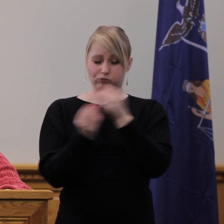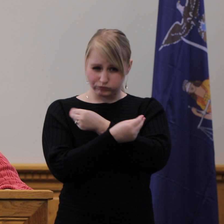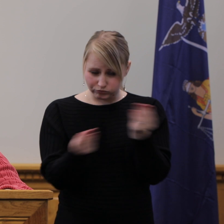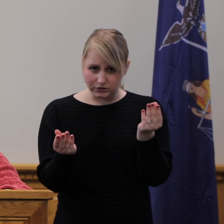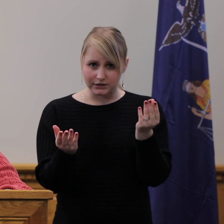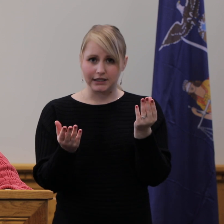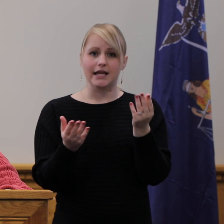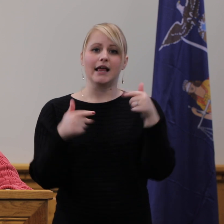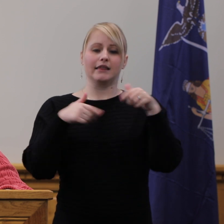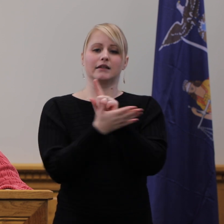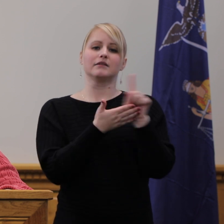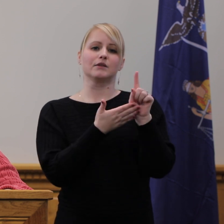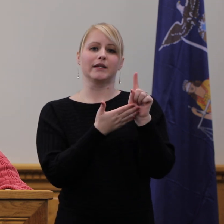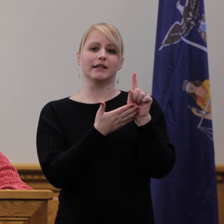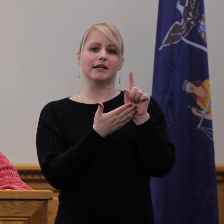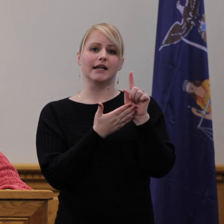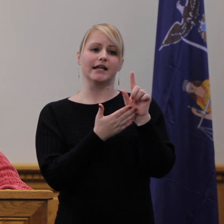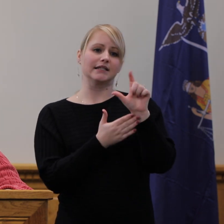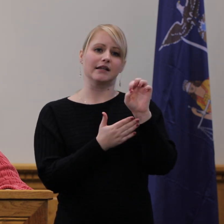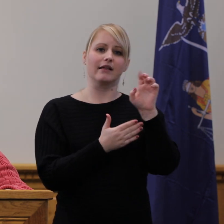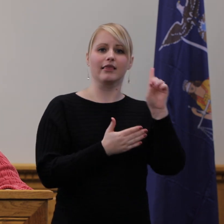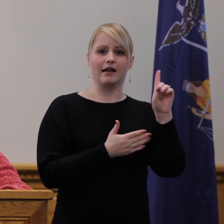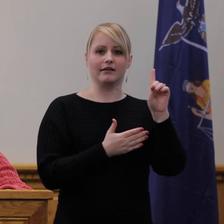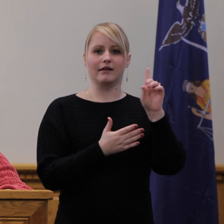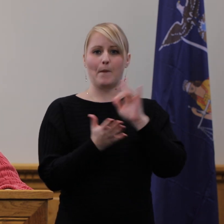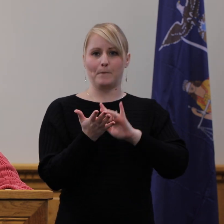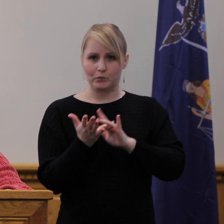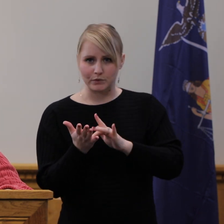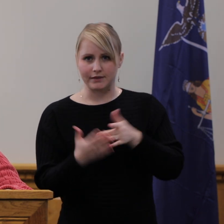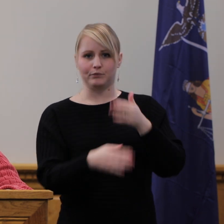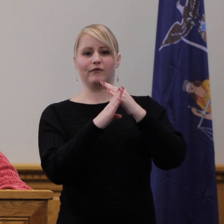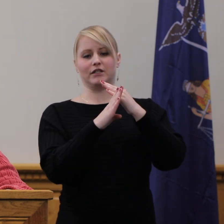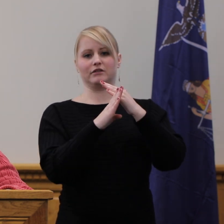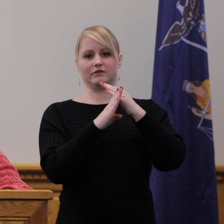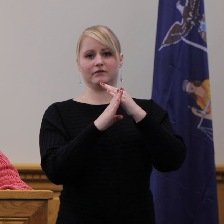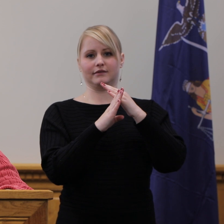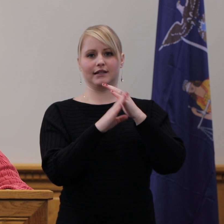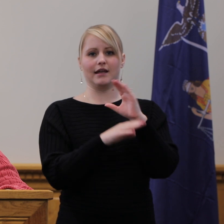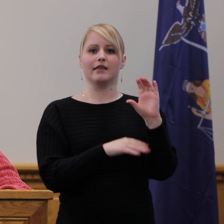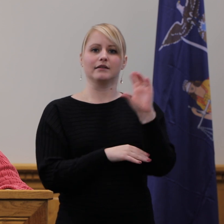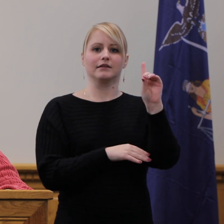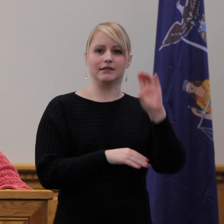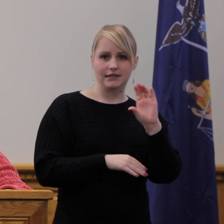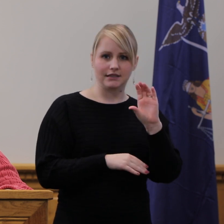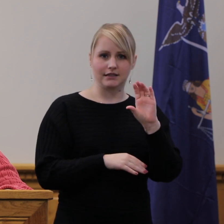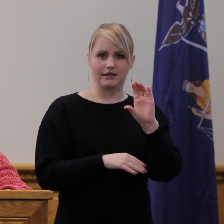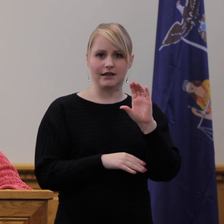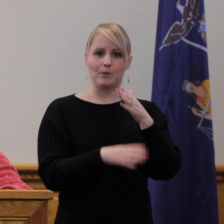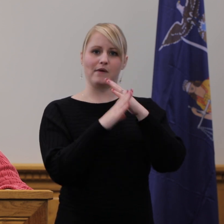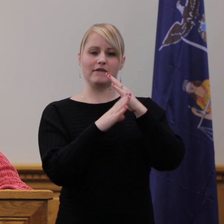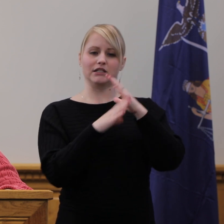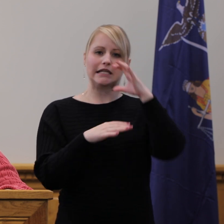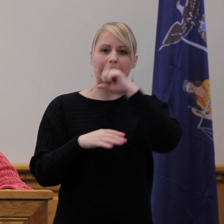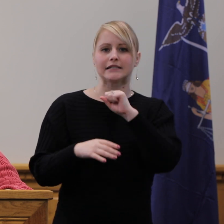Poisoning Prevention Week. The Centers for Disease Control and Prevention estimates that 535,000 children living